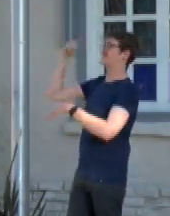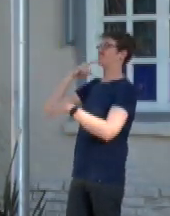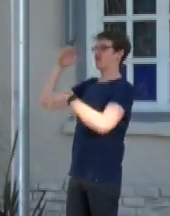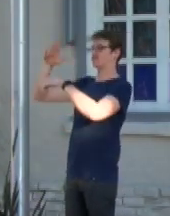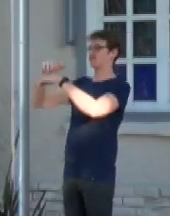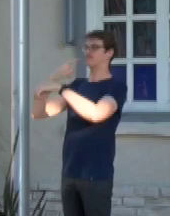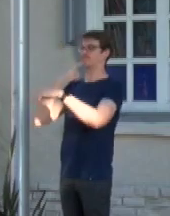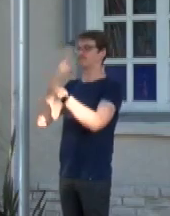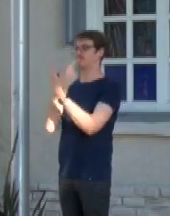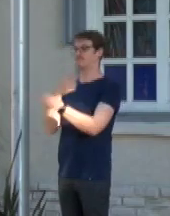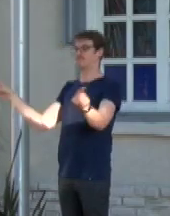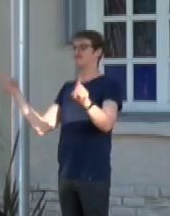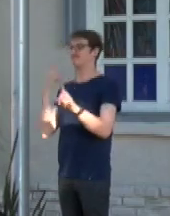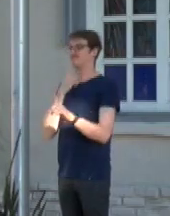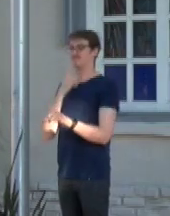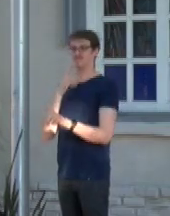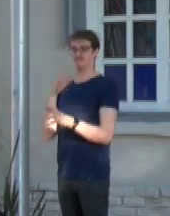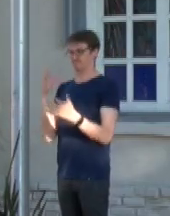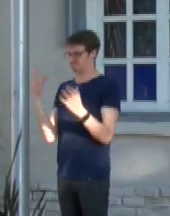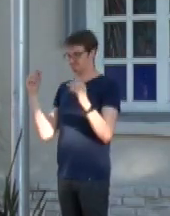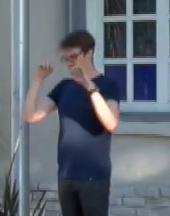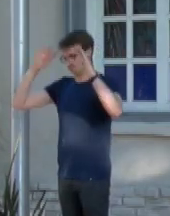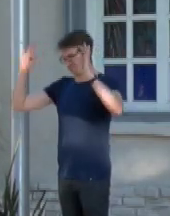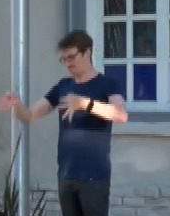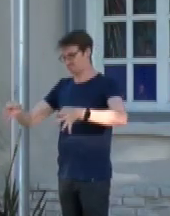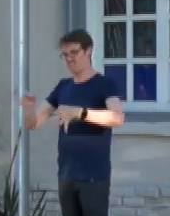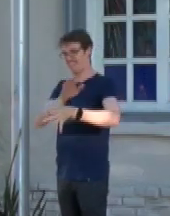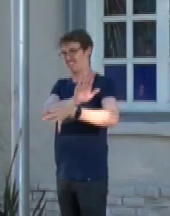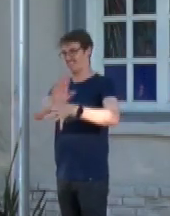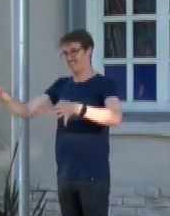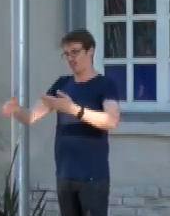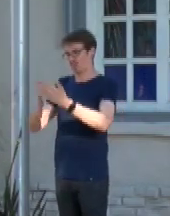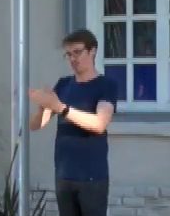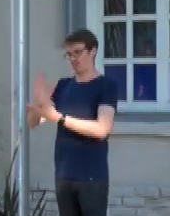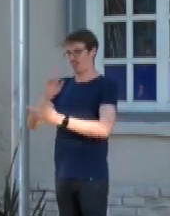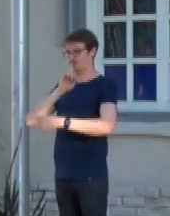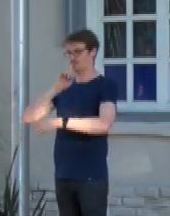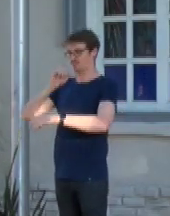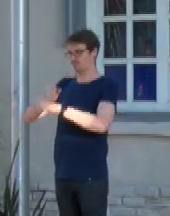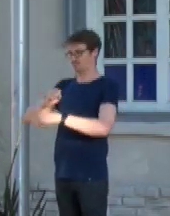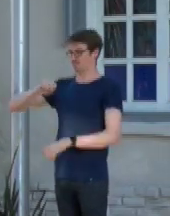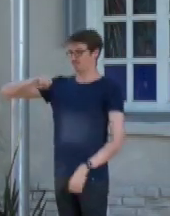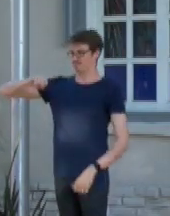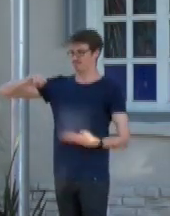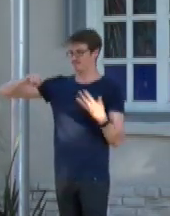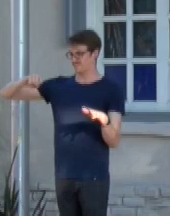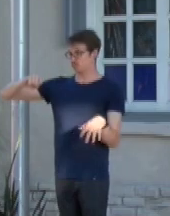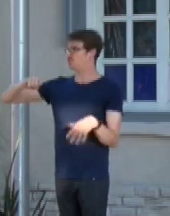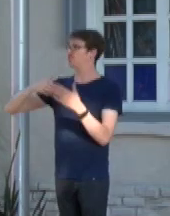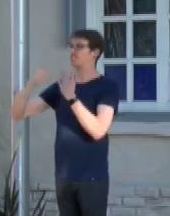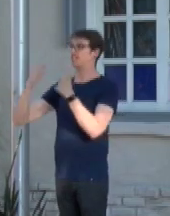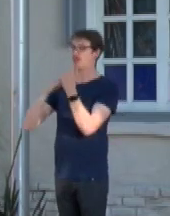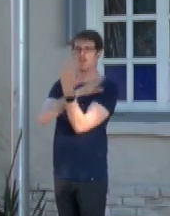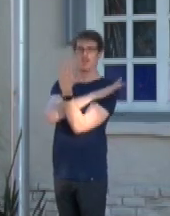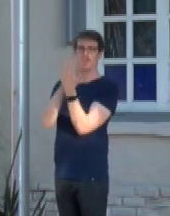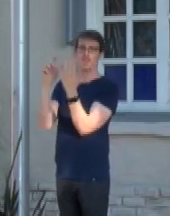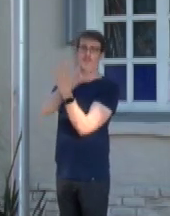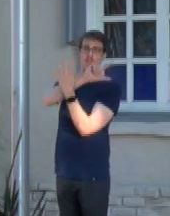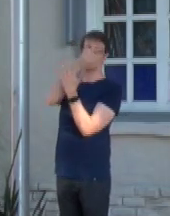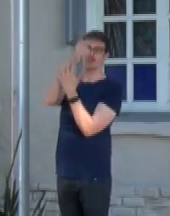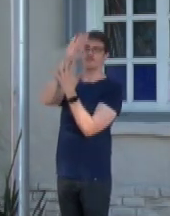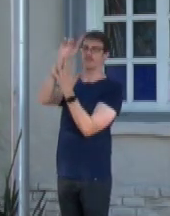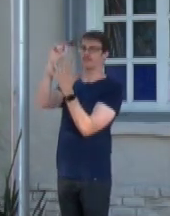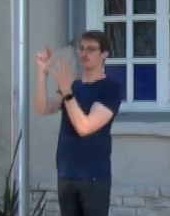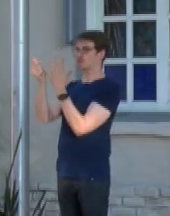that protected all of our workplace rights, no matter where we fell in the spectrum,